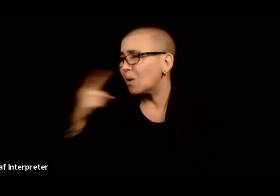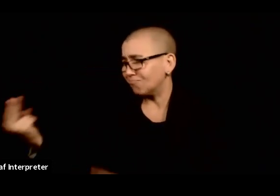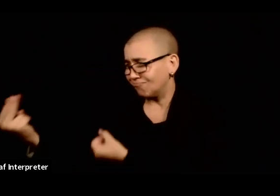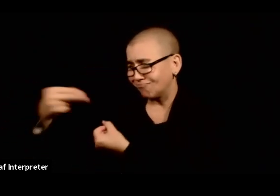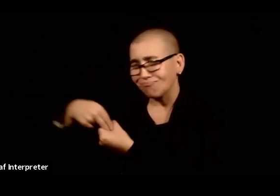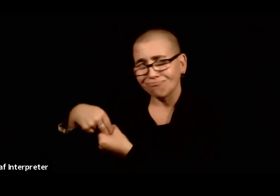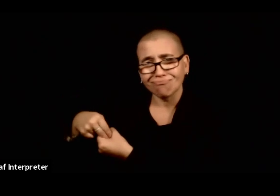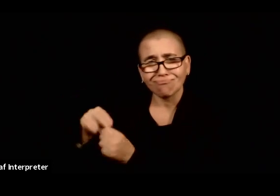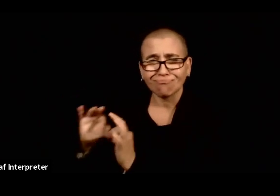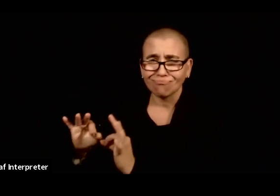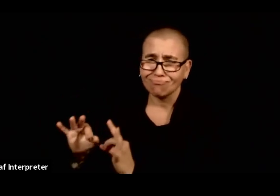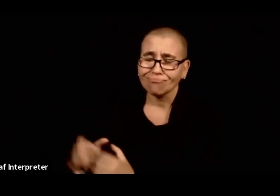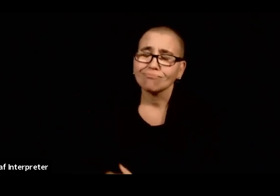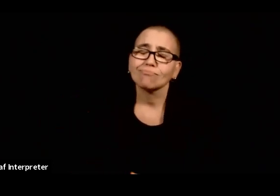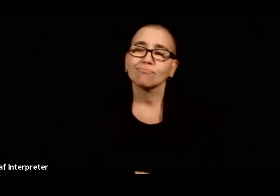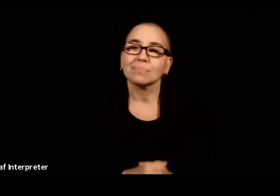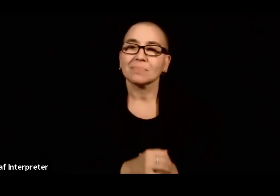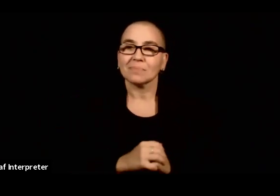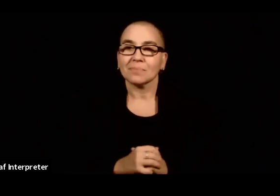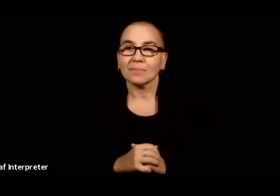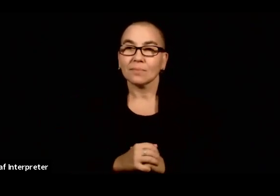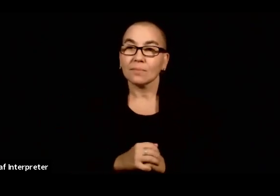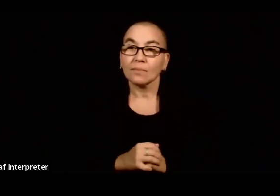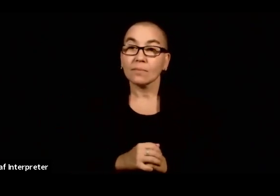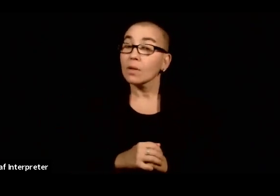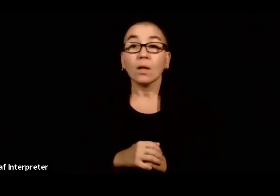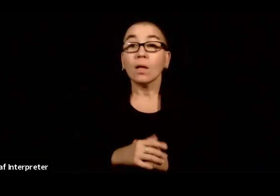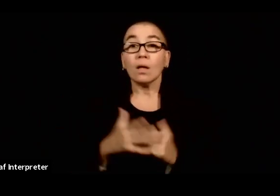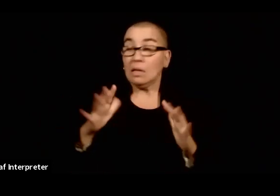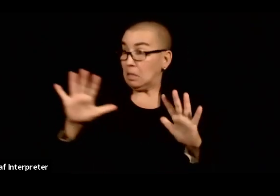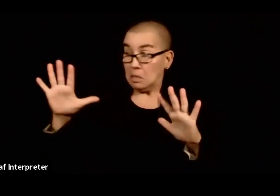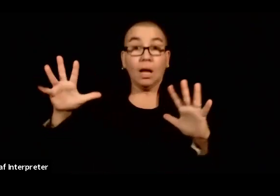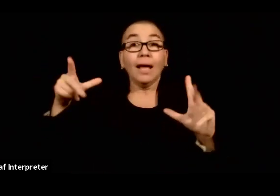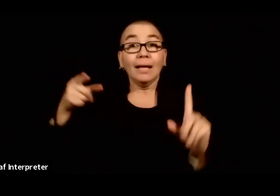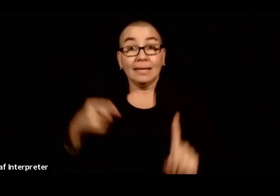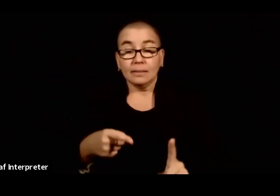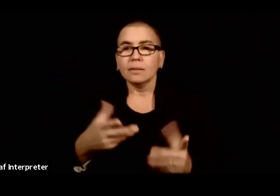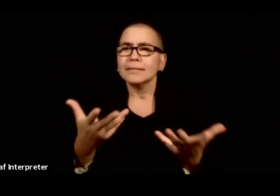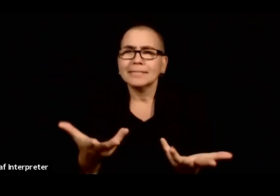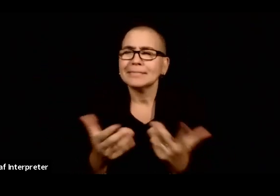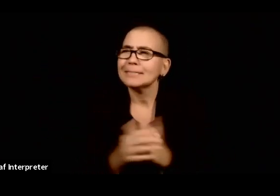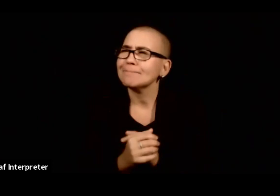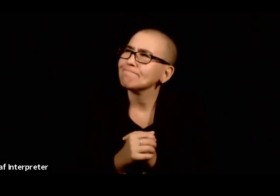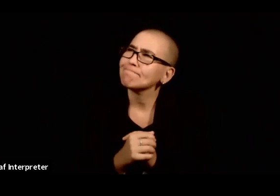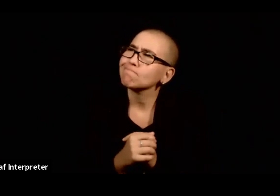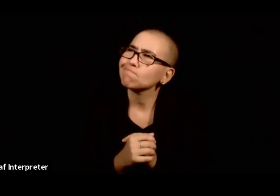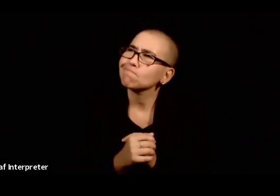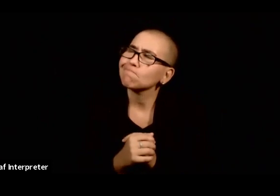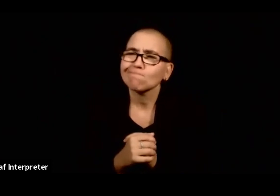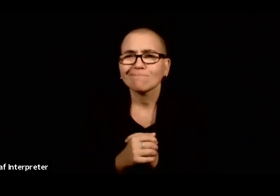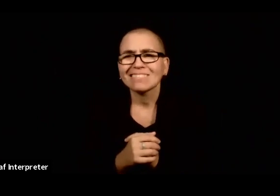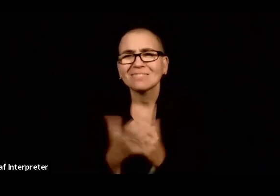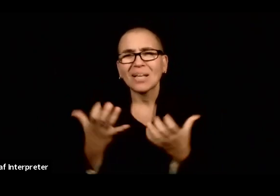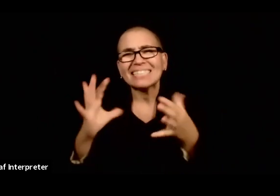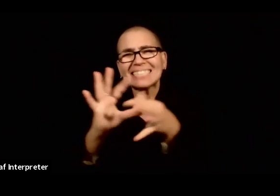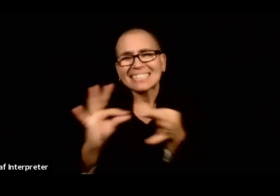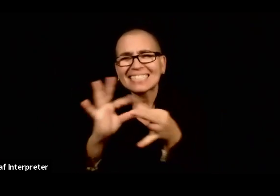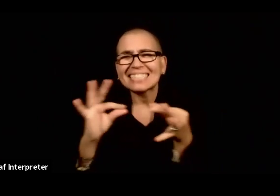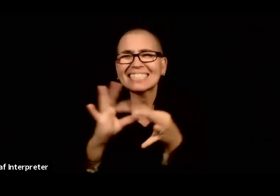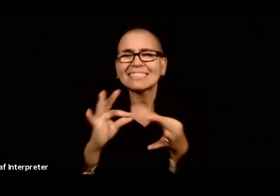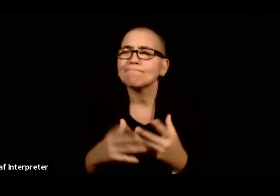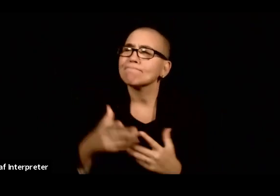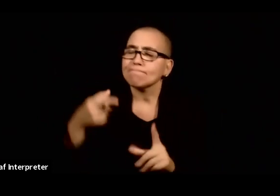again, I think our key point here is we're trying to create path, guidance, some visibility into what we